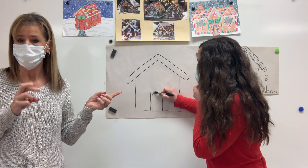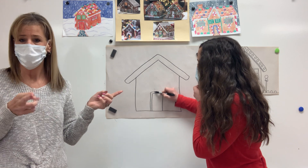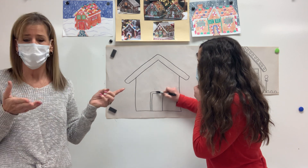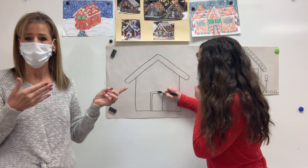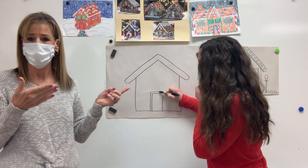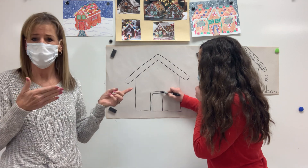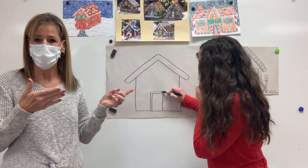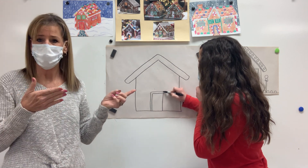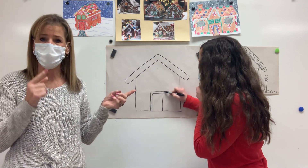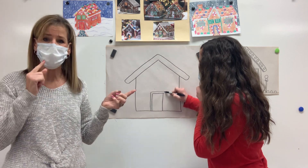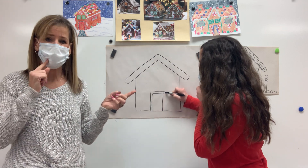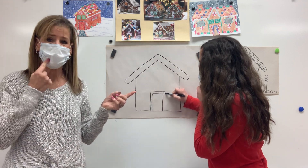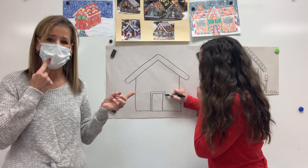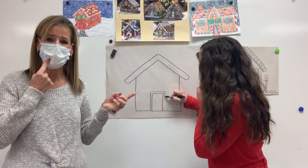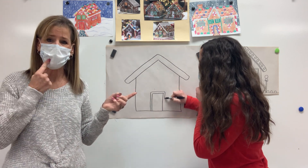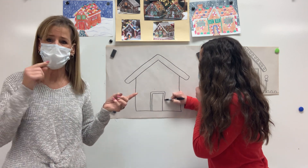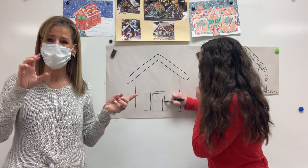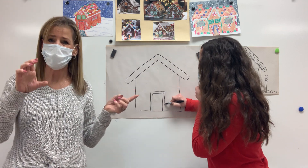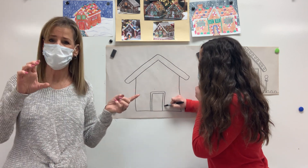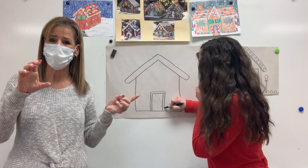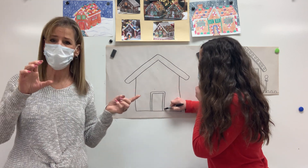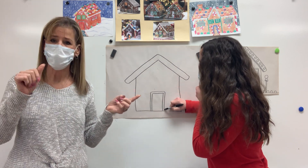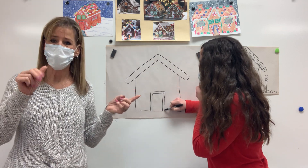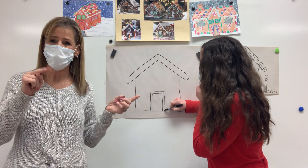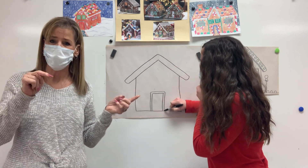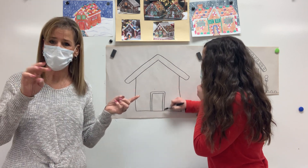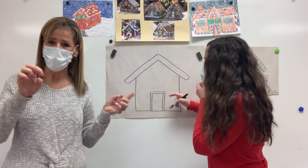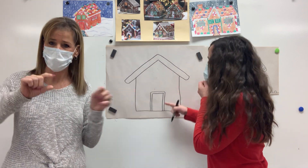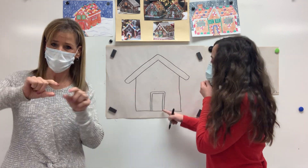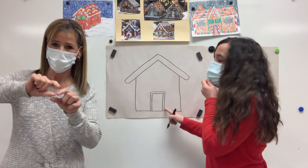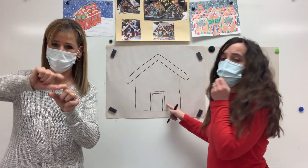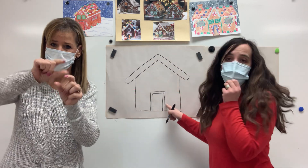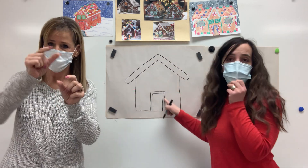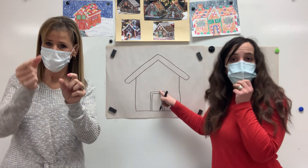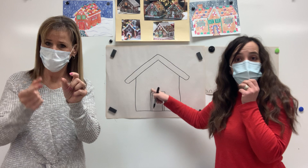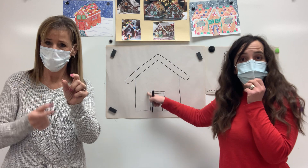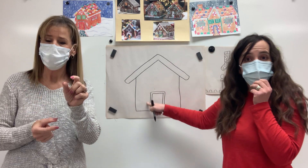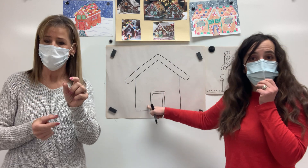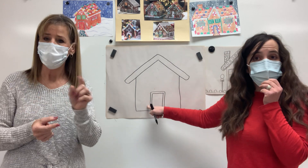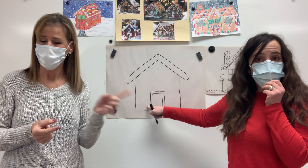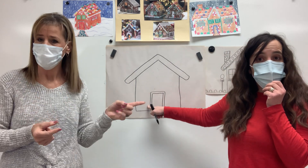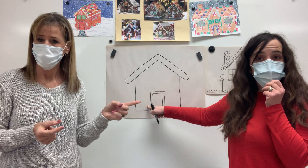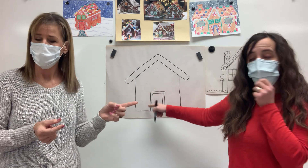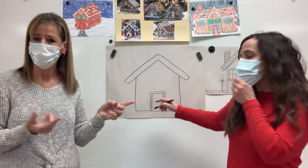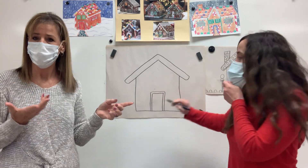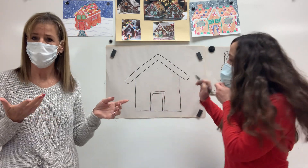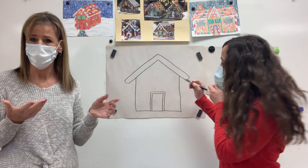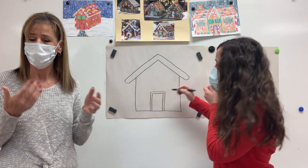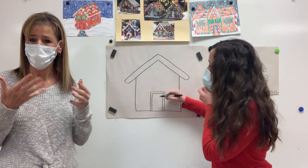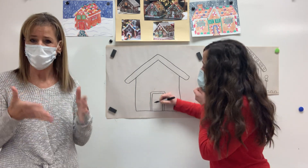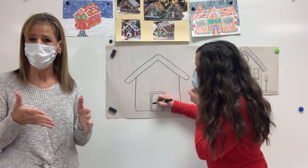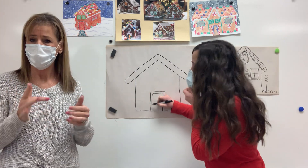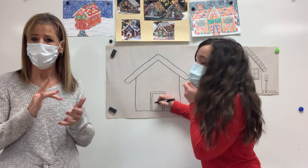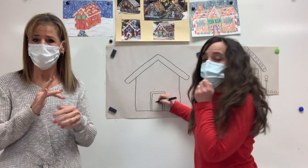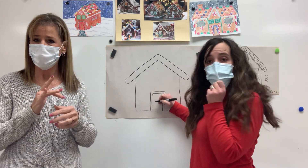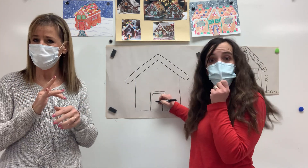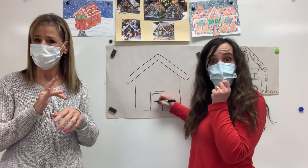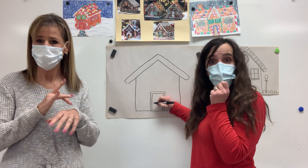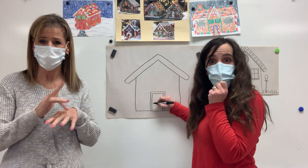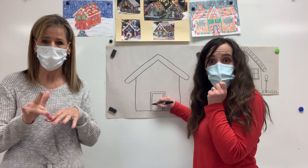it's a candy cane. So if I want it to look outlined, I could leave it plain, like frosting, or if I want it to look like it's